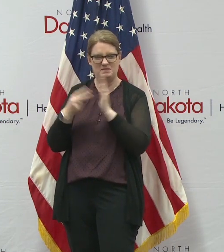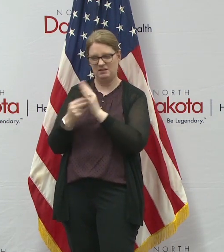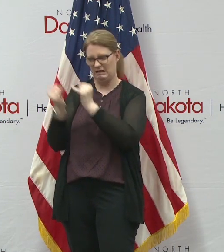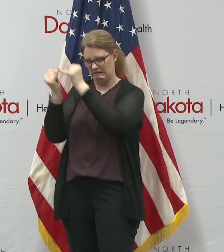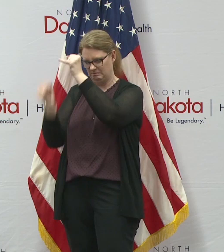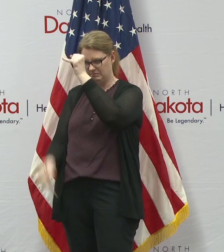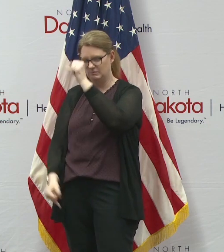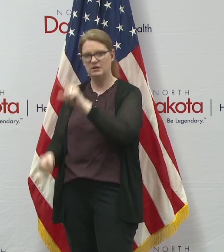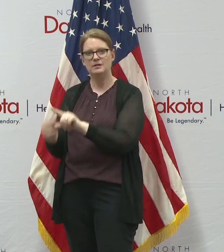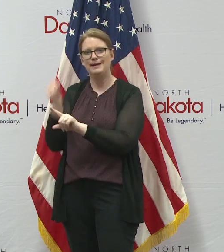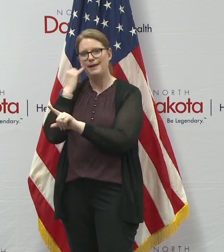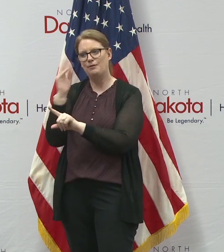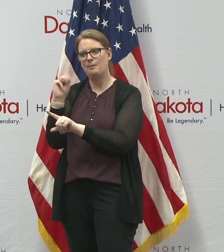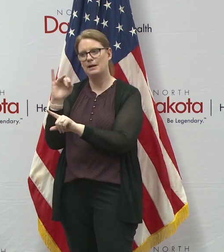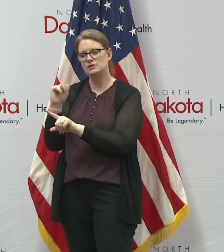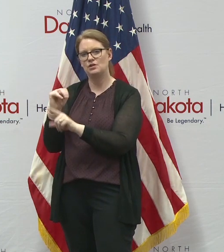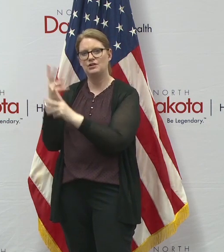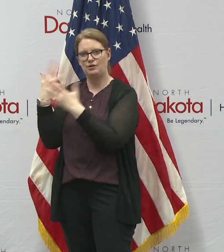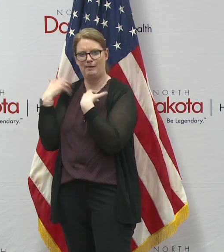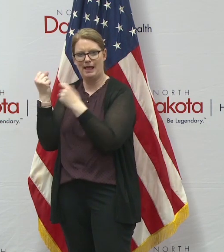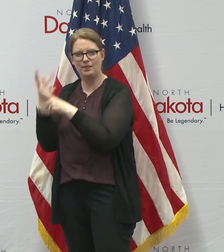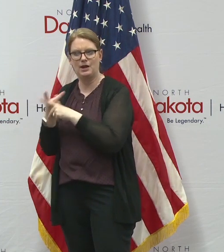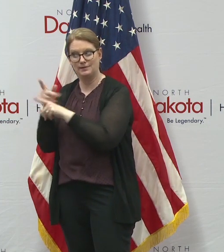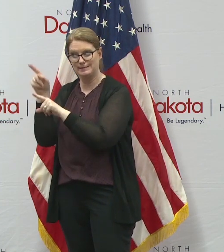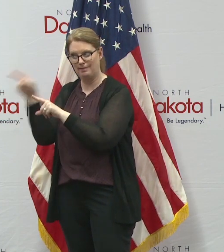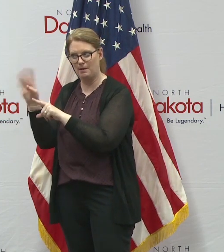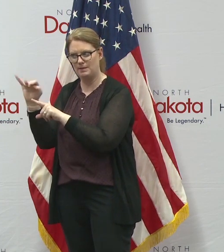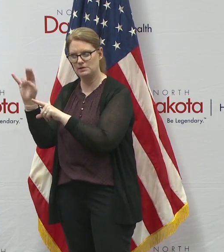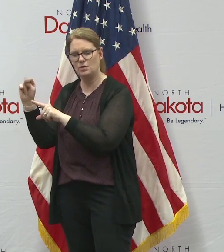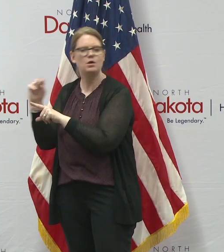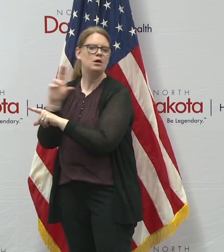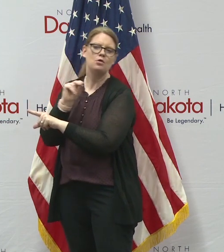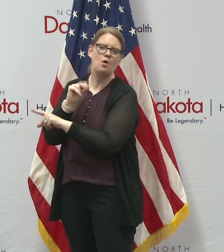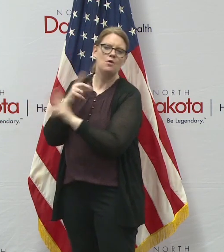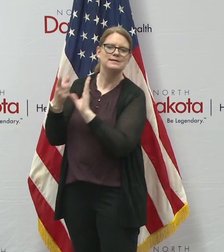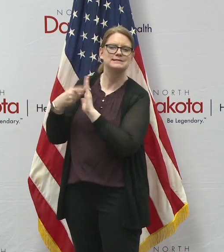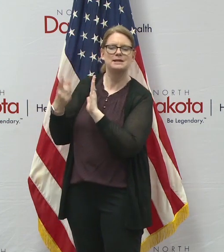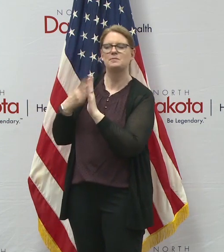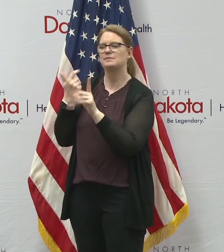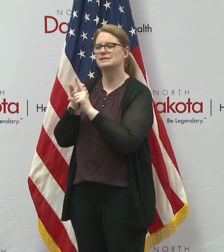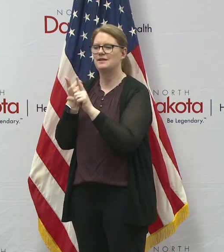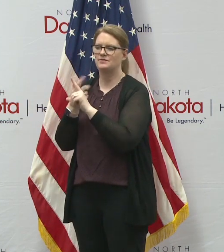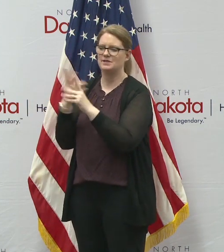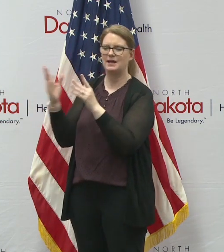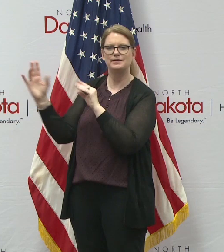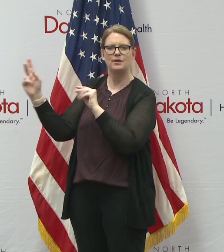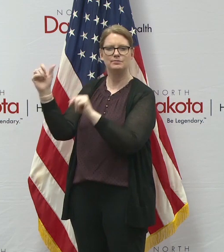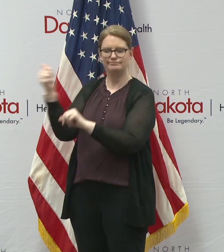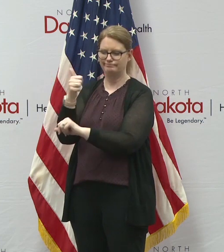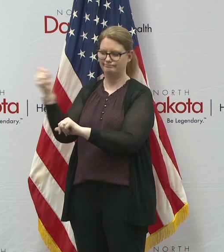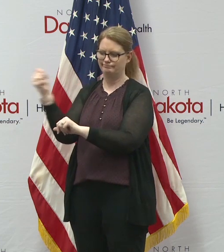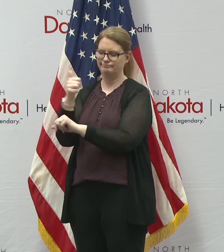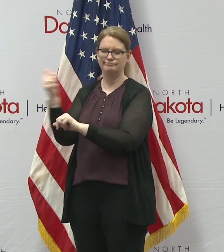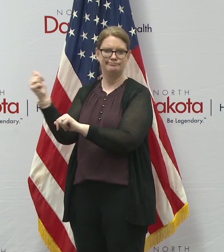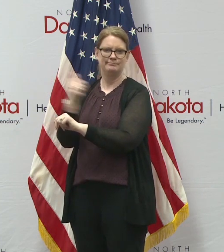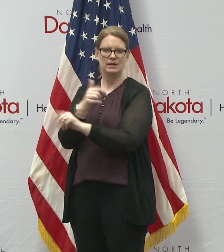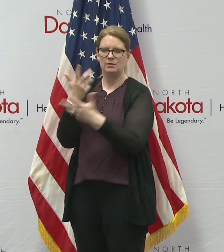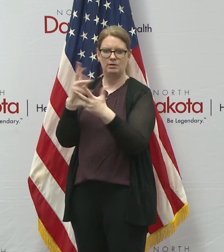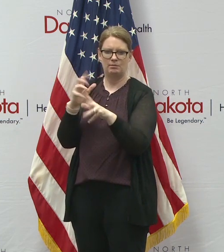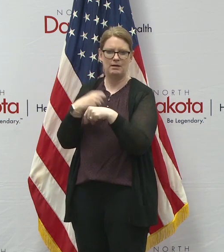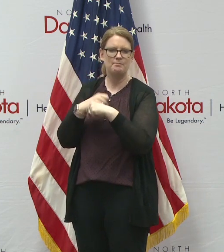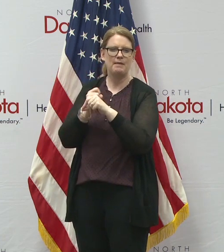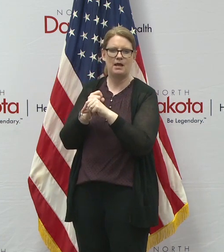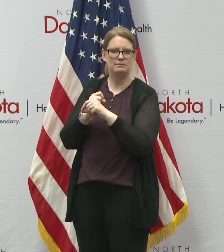with the orders. And so, as Mylynn said, we'll take a look at amending that so we're not creating any problem for our